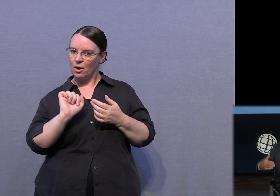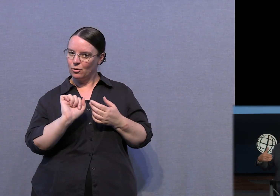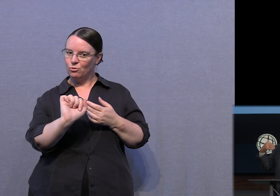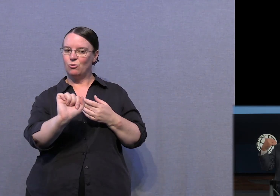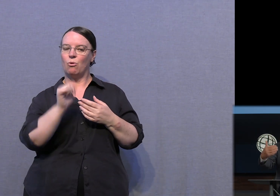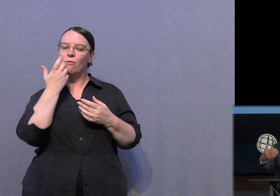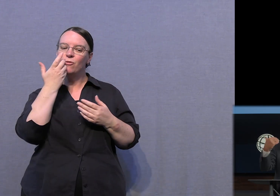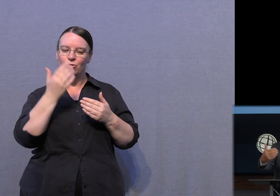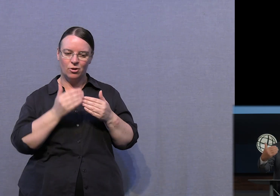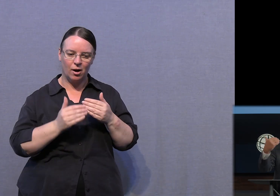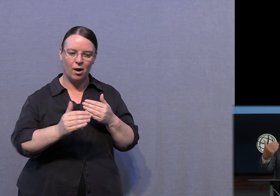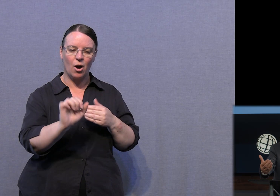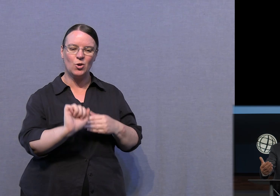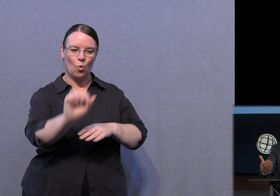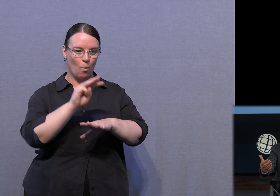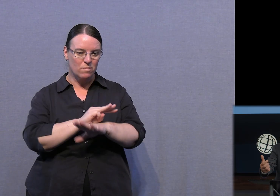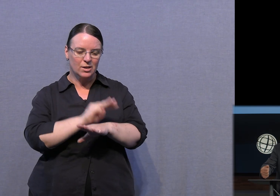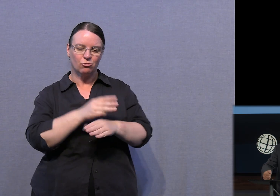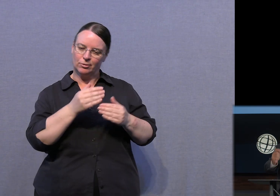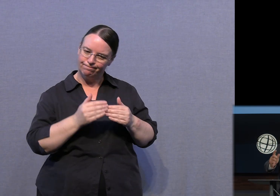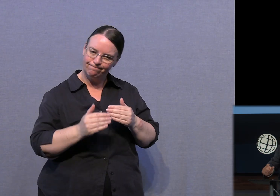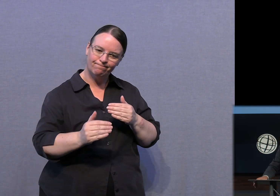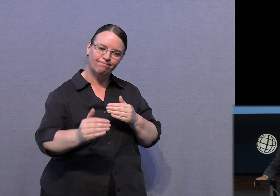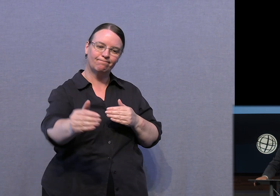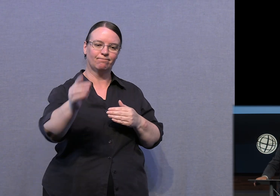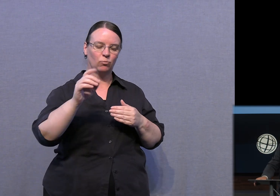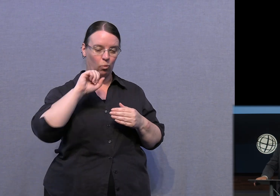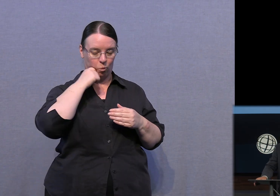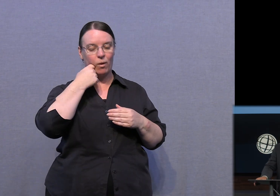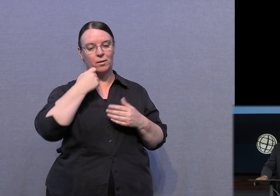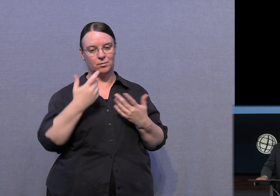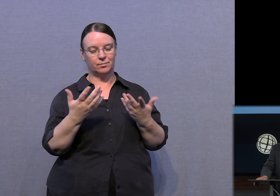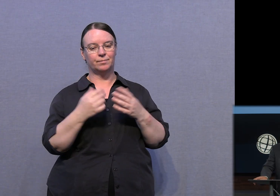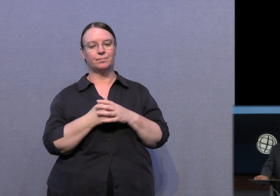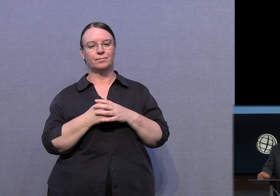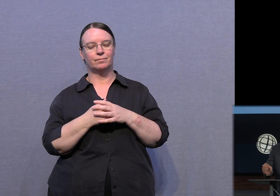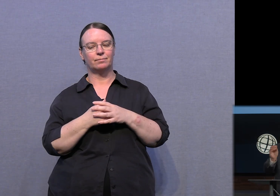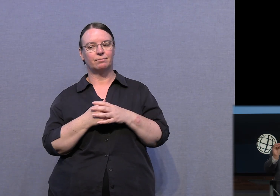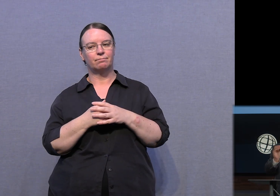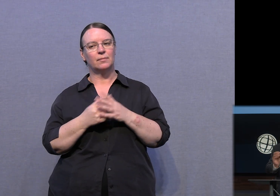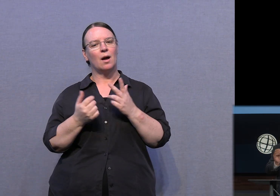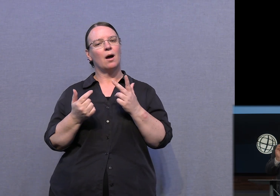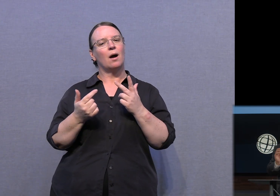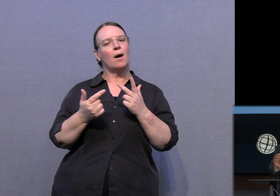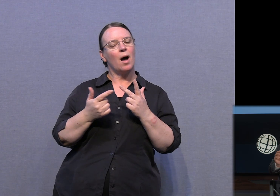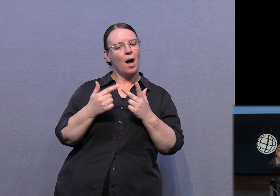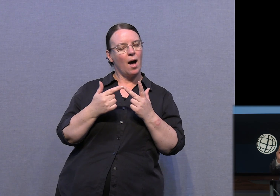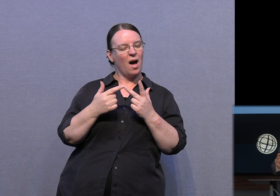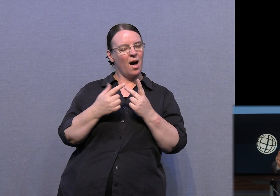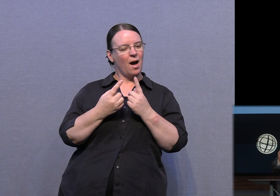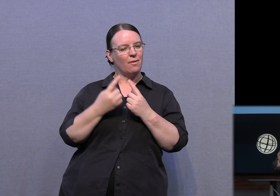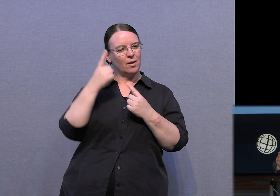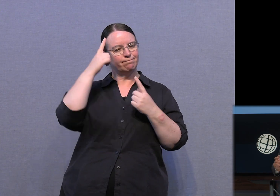ministry and the future work of God. And so I see another point here, that God speaks